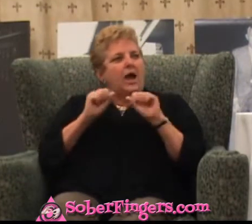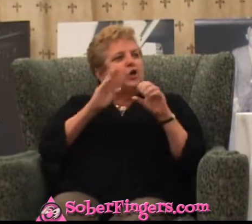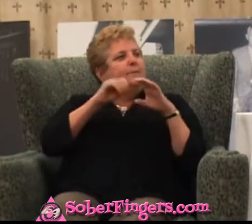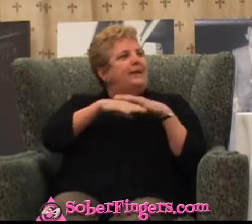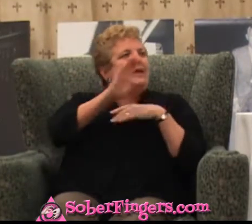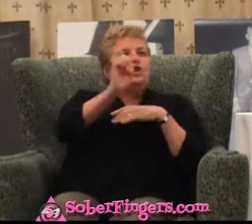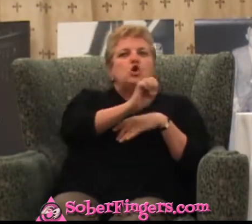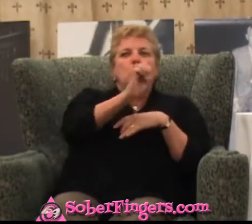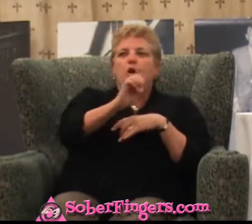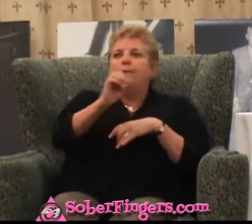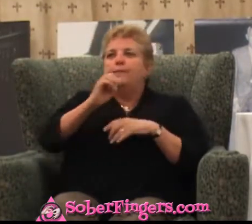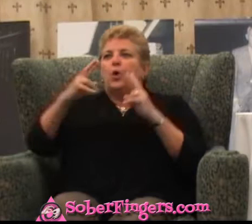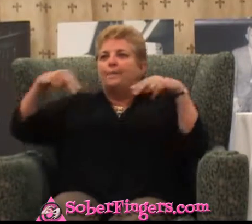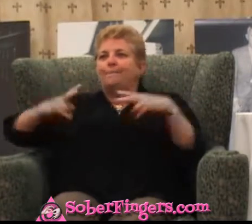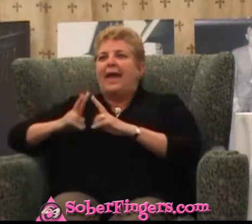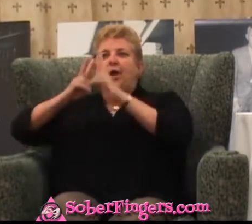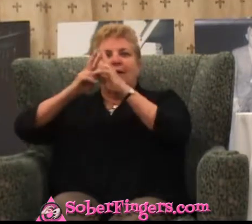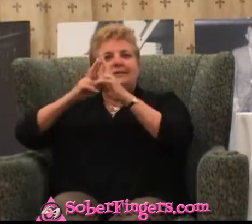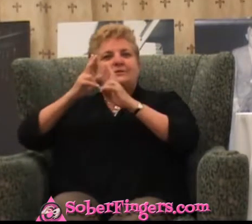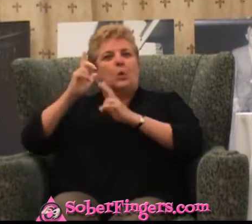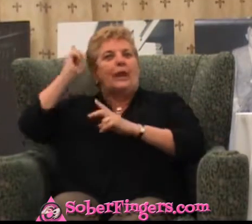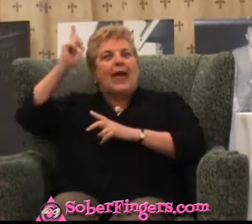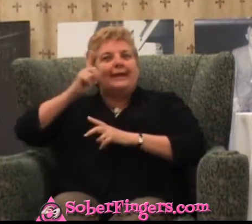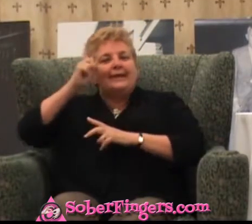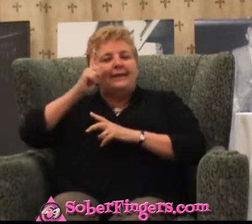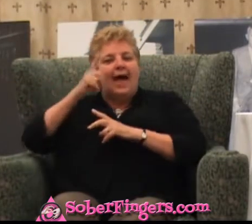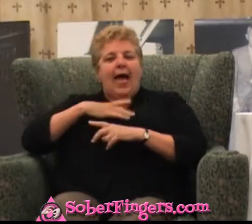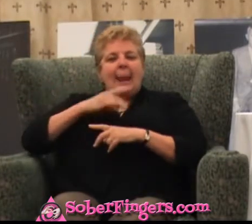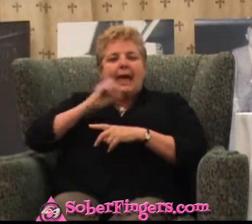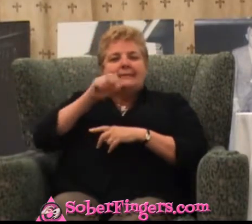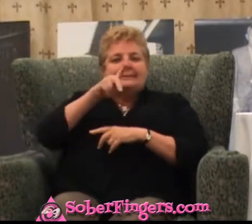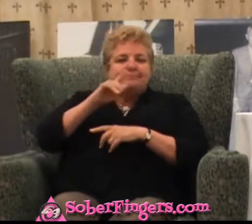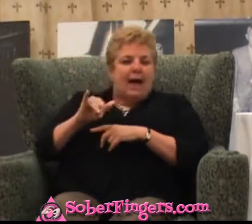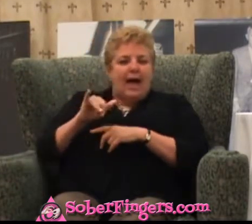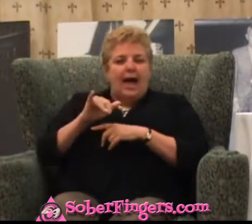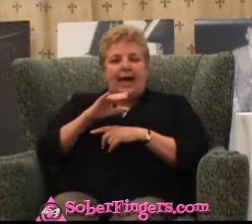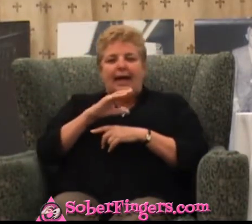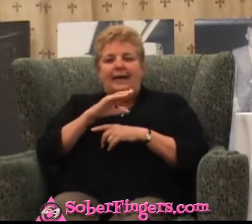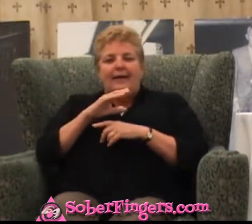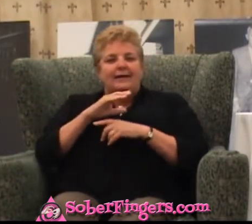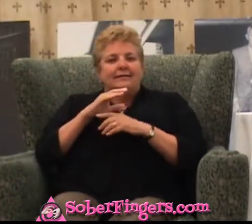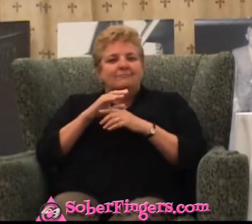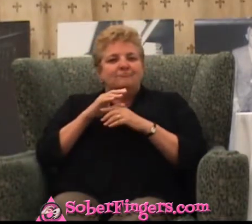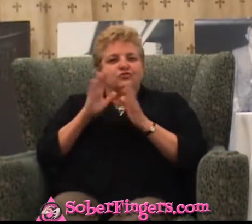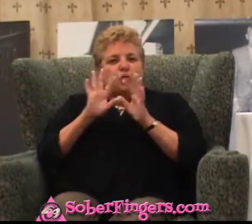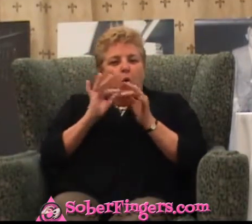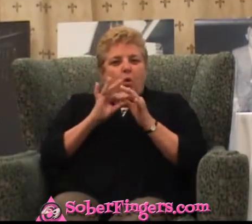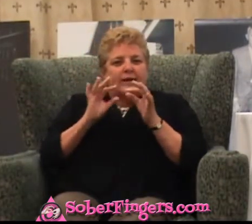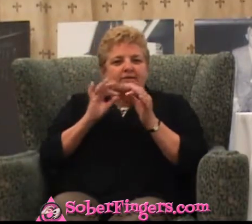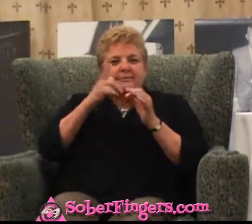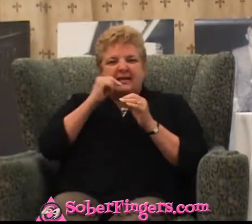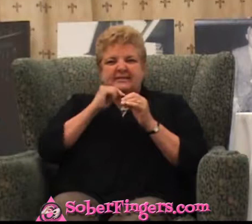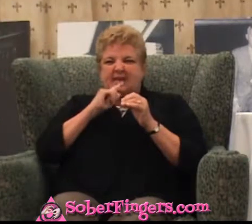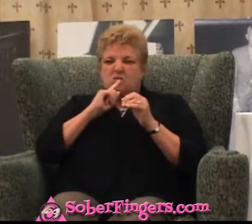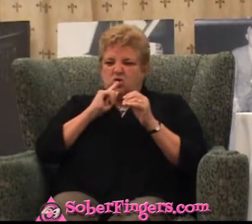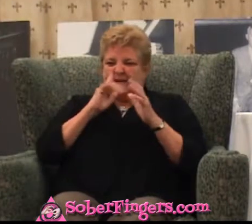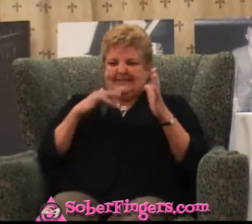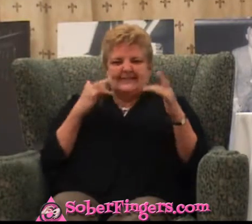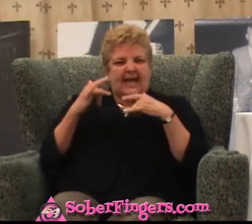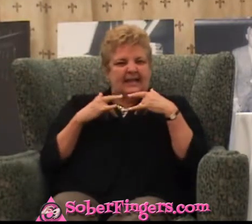I used to love spy novels, espionage, because the heroes were just the opposite. They weren't dull and poor and weak.